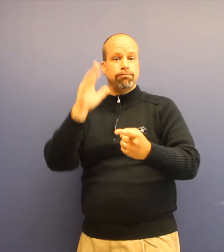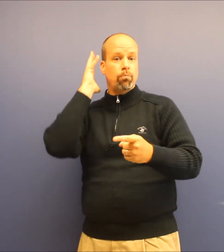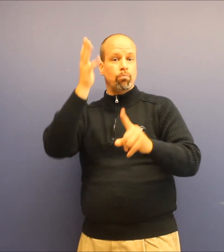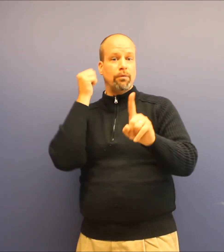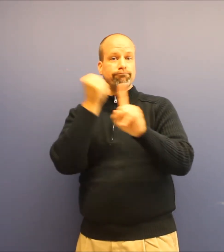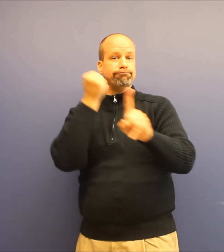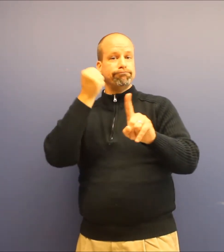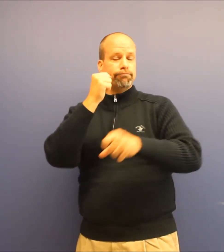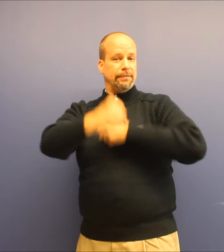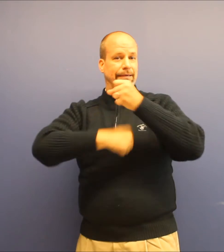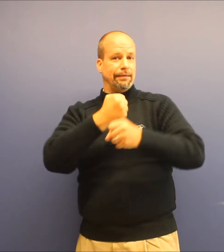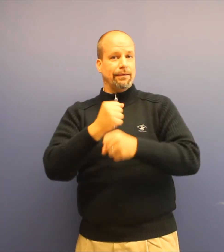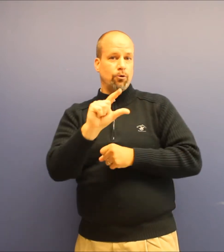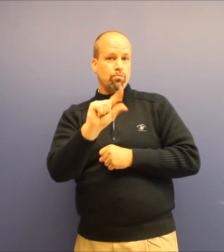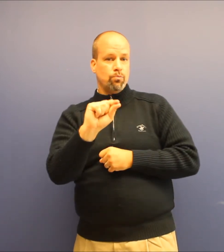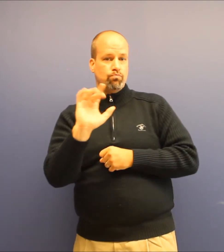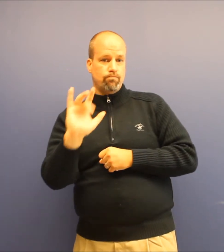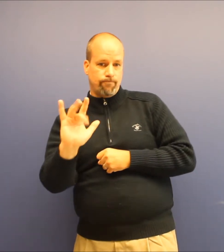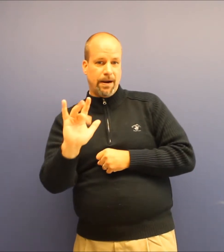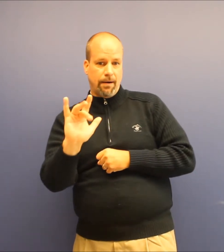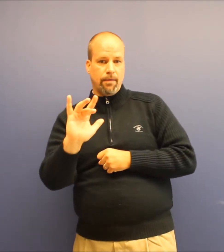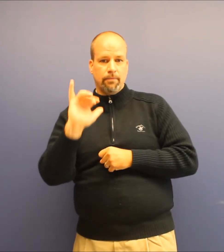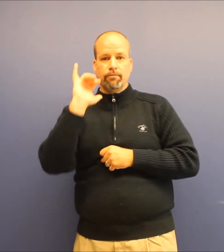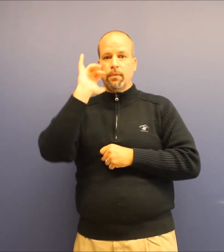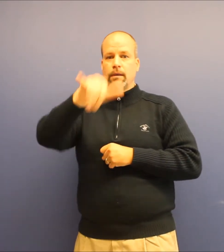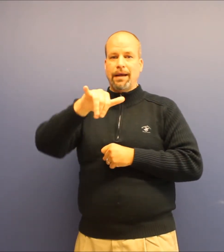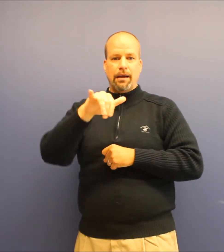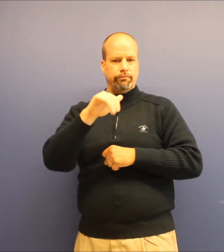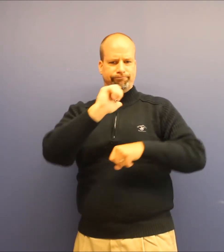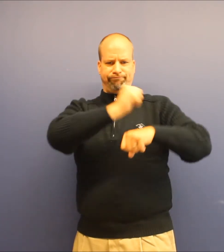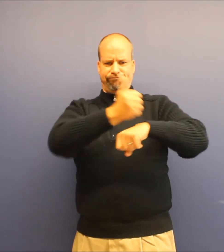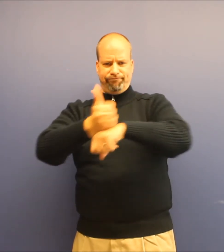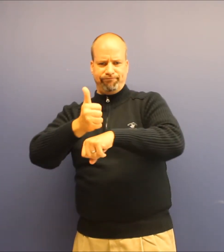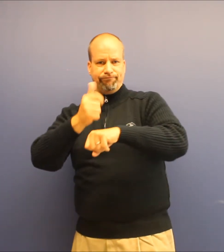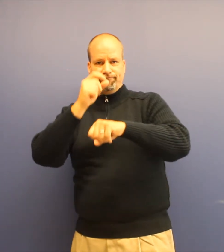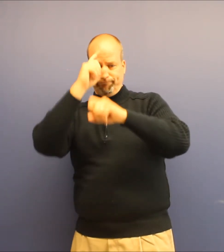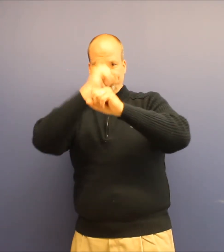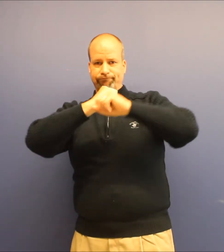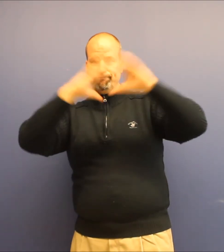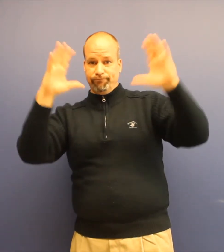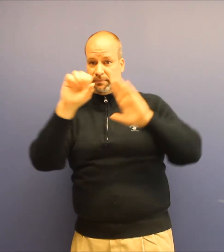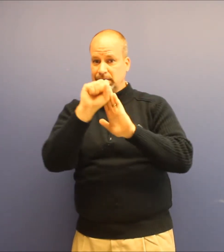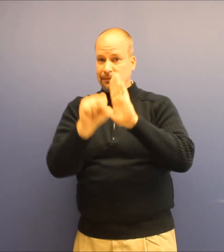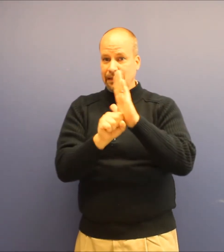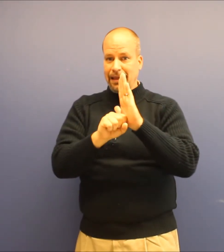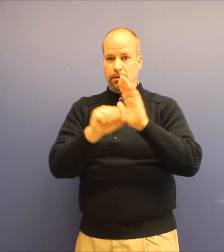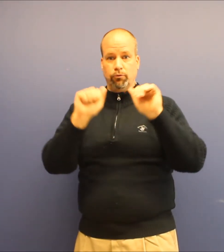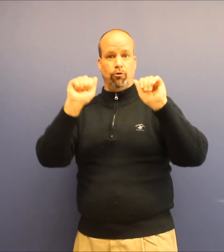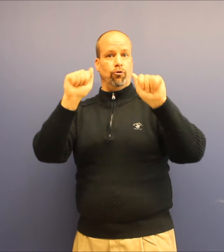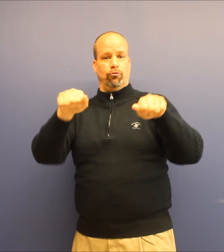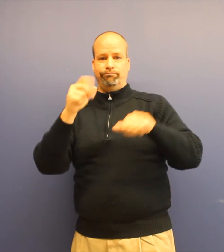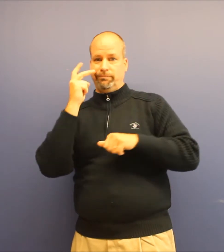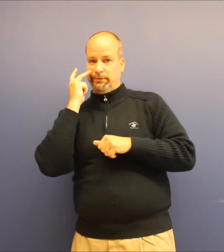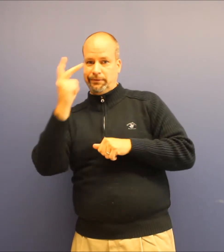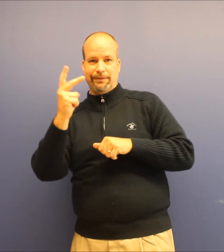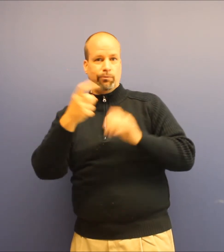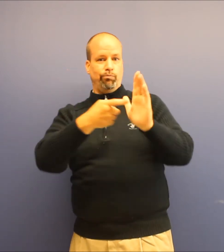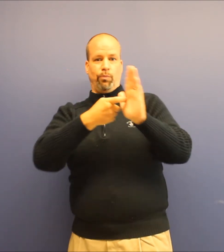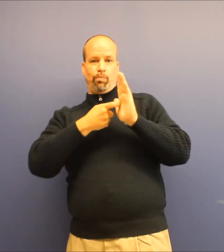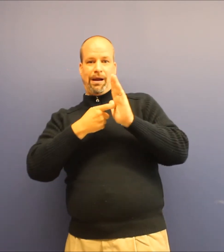Further reductions would start in 2025. In a separate provision, states could impose a